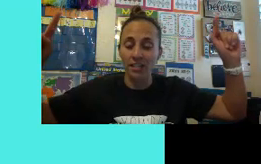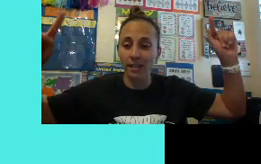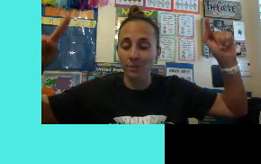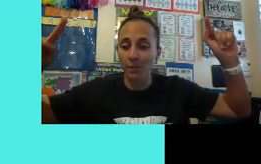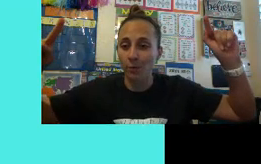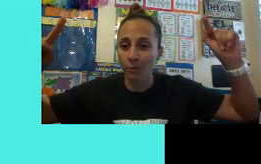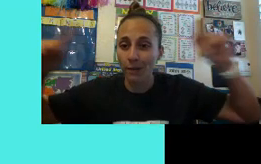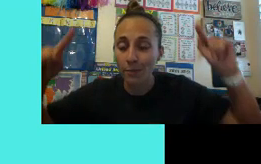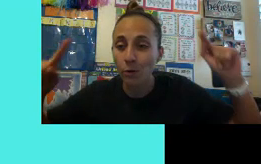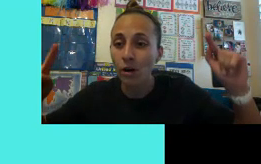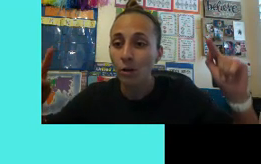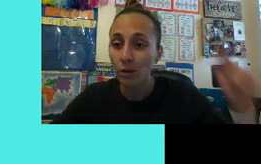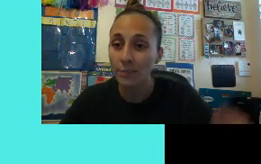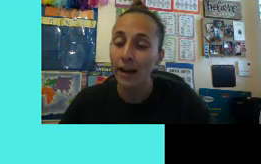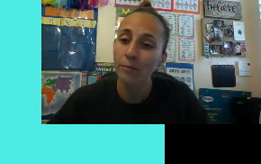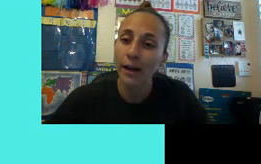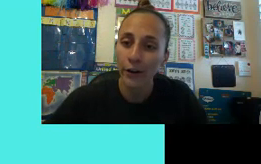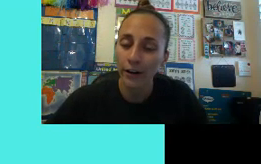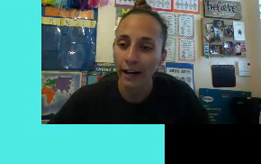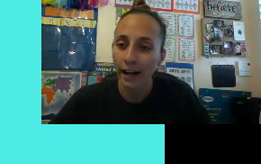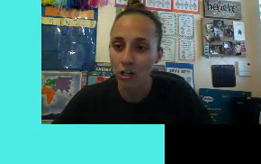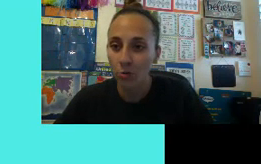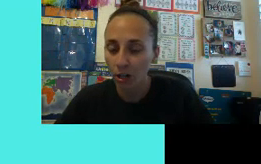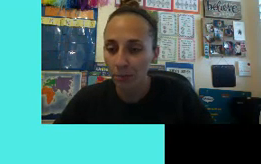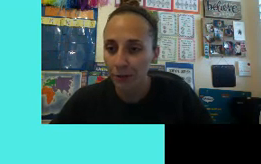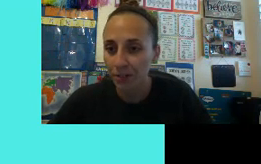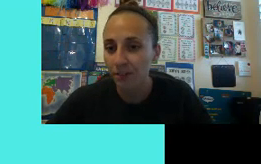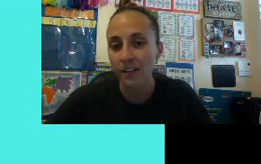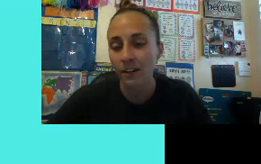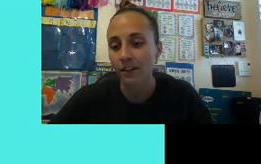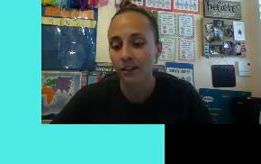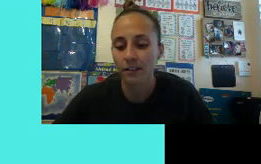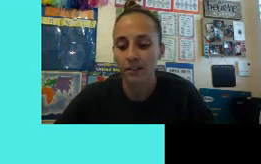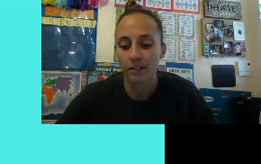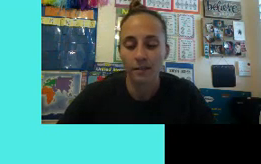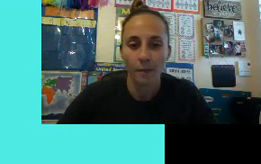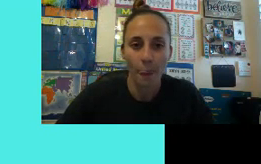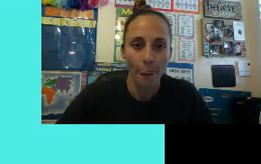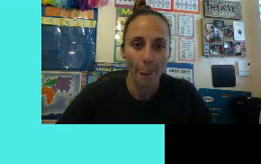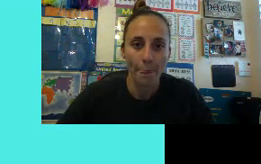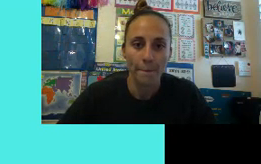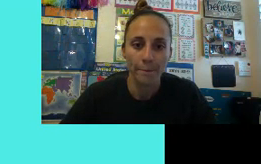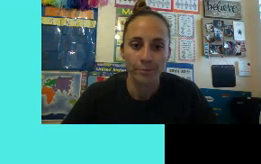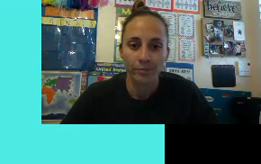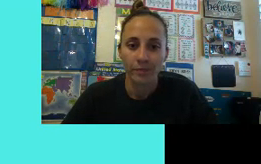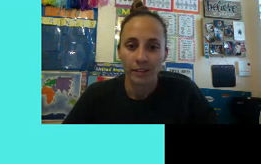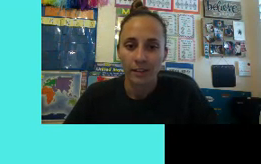inspiration to many people. Many people were inspired by her and how she worked and persevered.